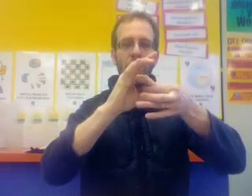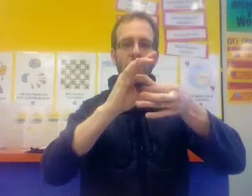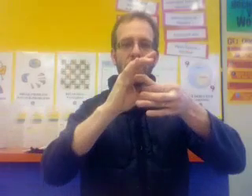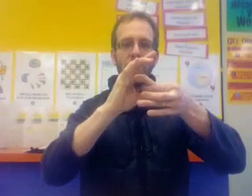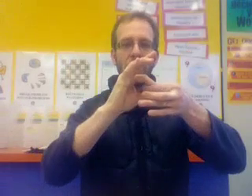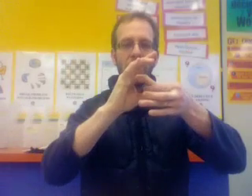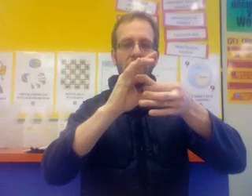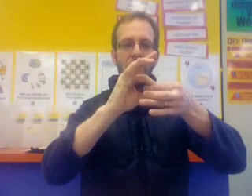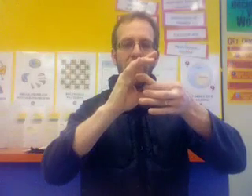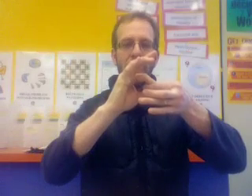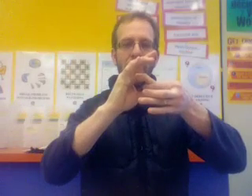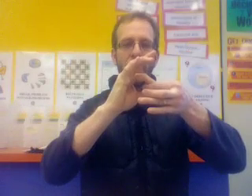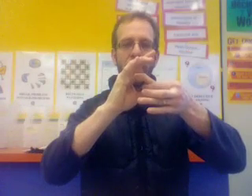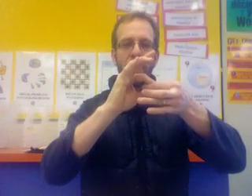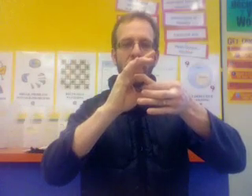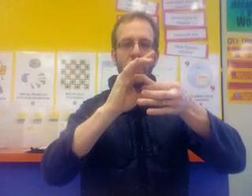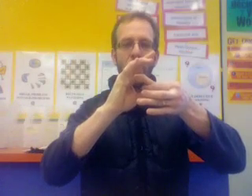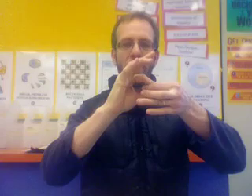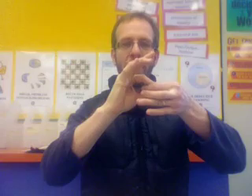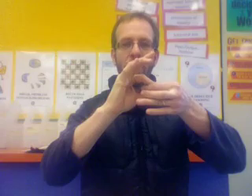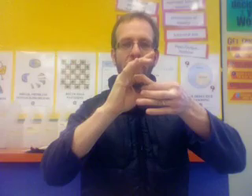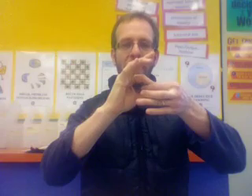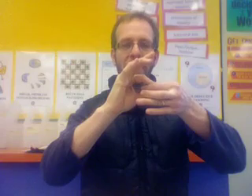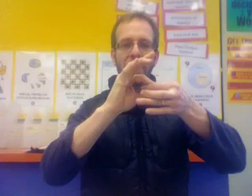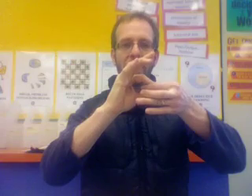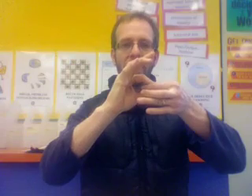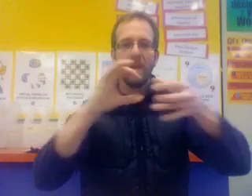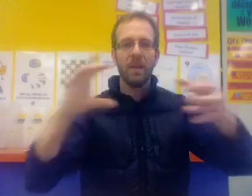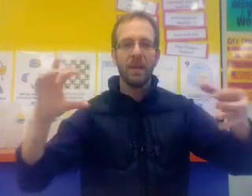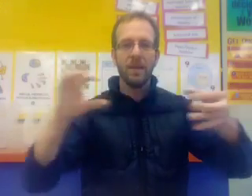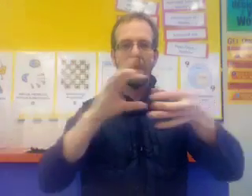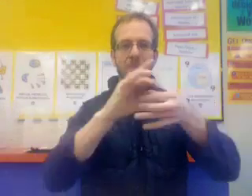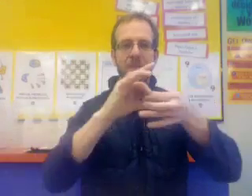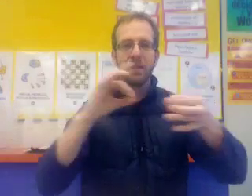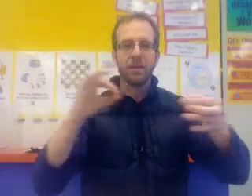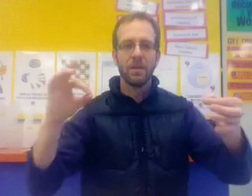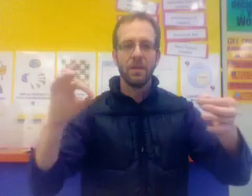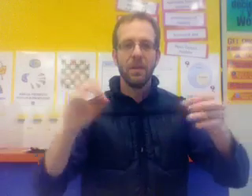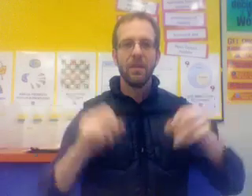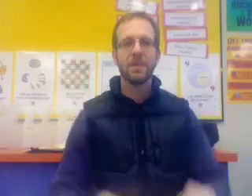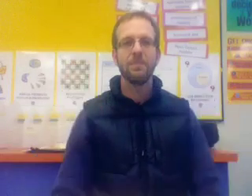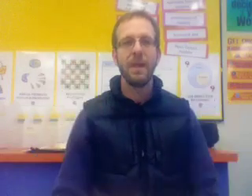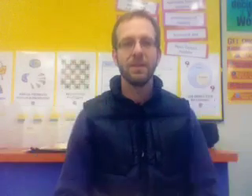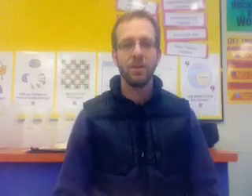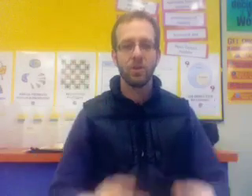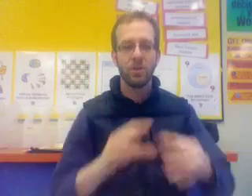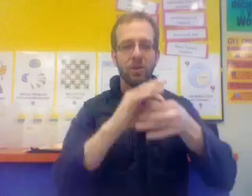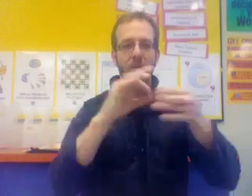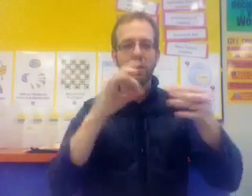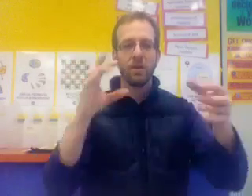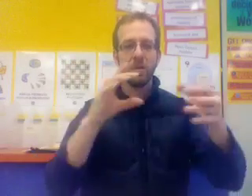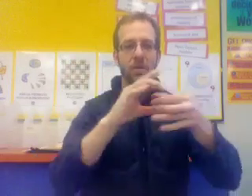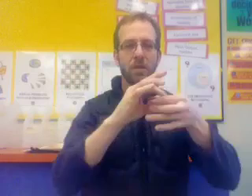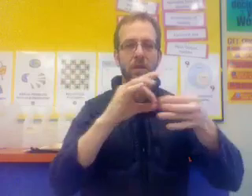those two, and we're going to open them up twice, like this. That's message.